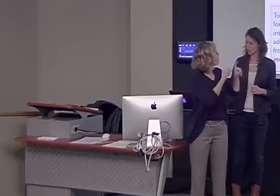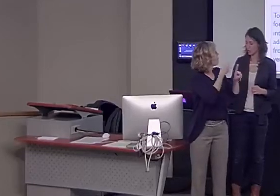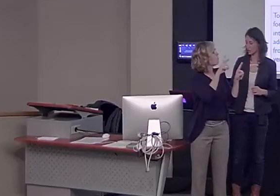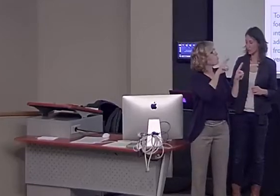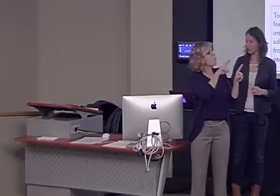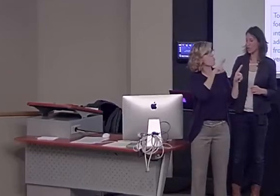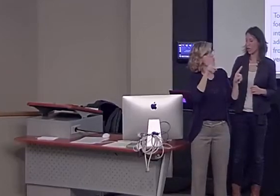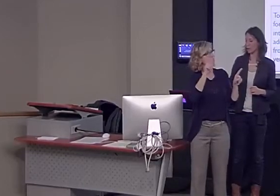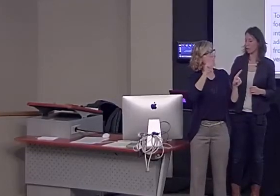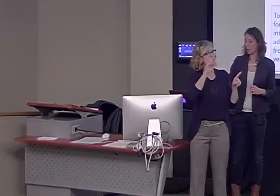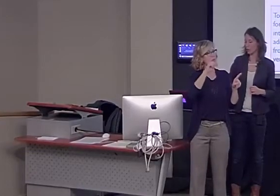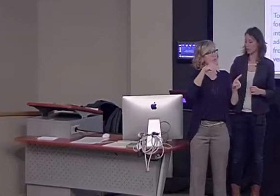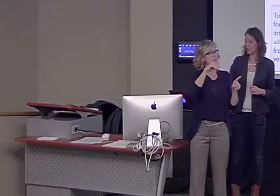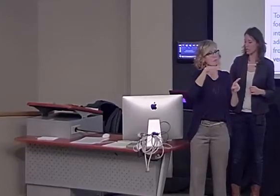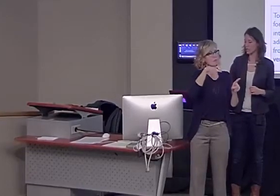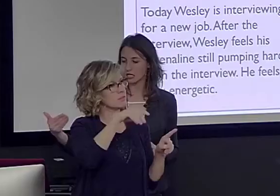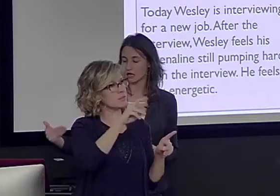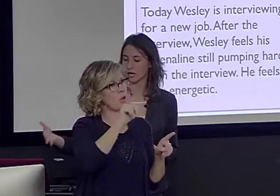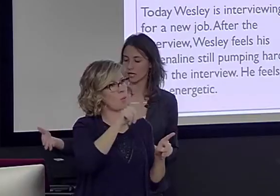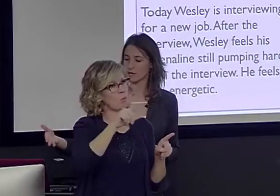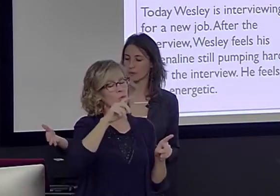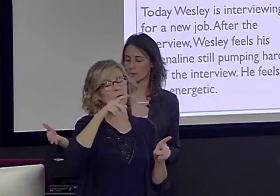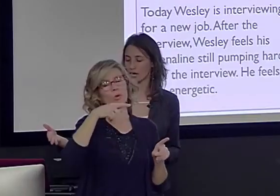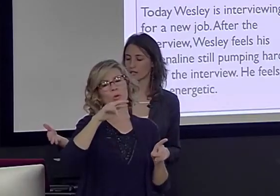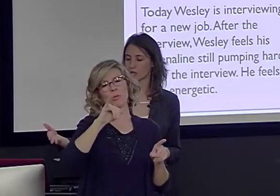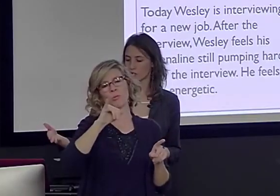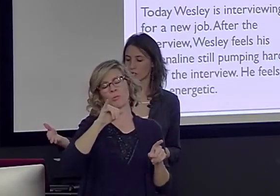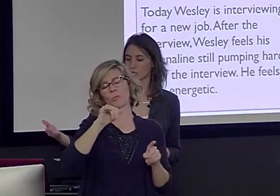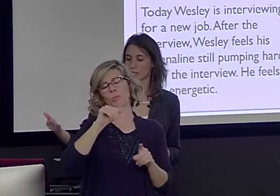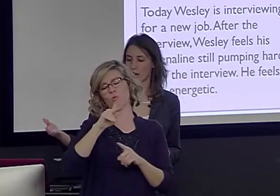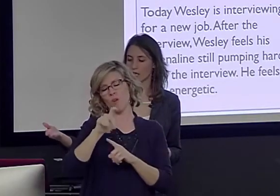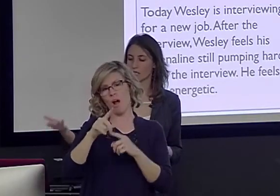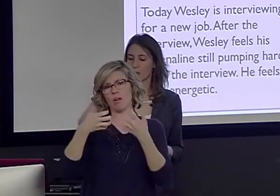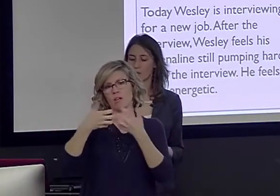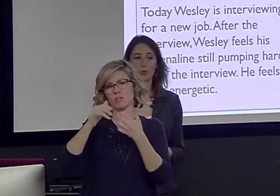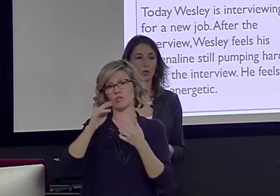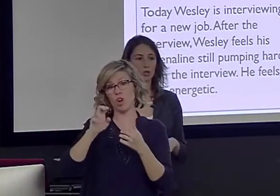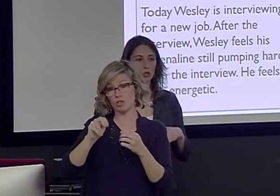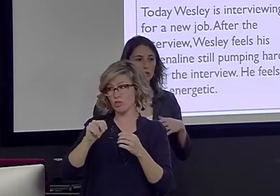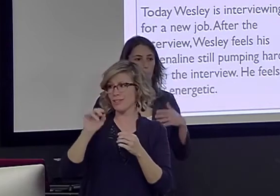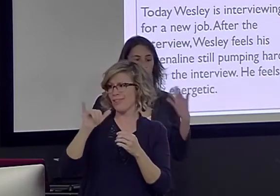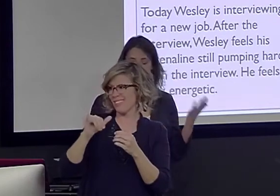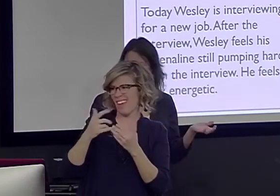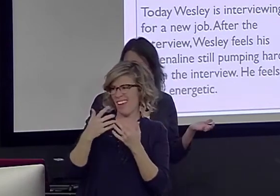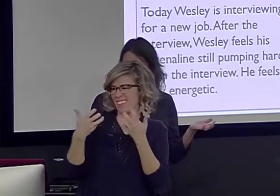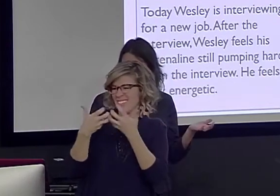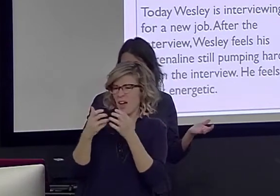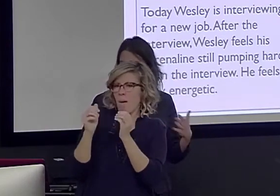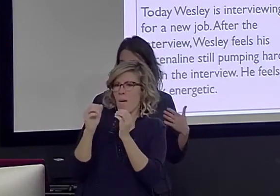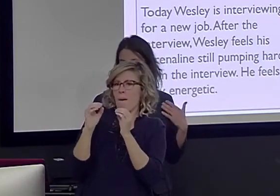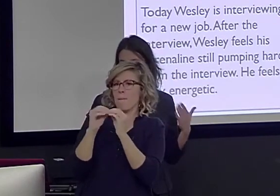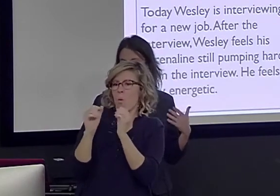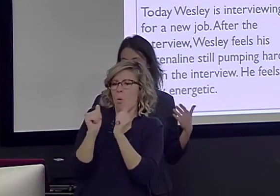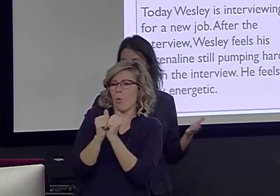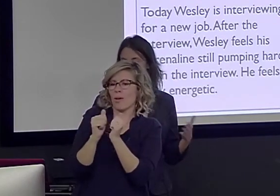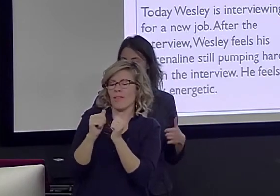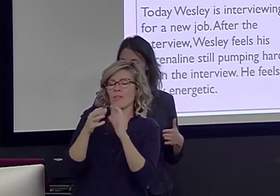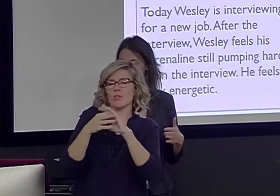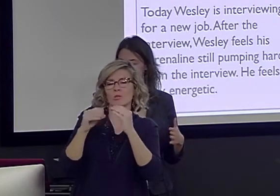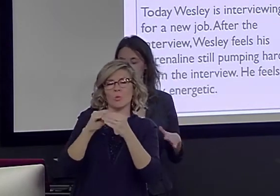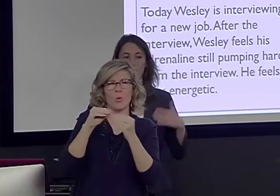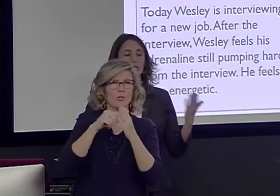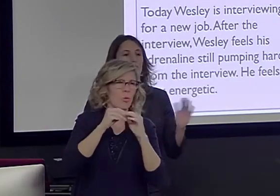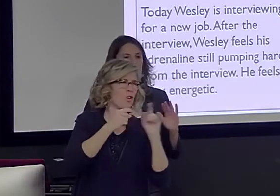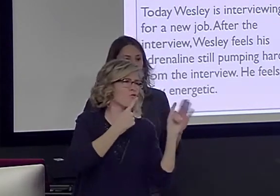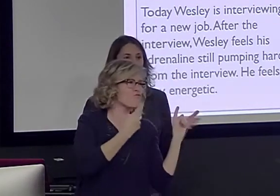parietal junction. And what you can see is that the right temporal parietal junction responds more to belief stories, shown in the red and